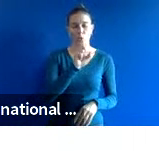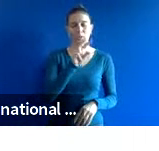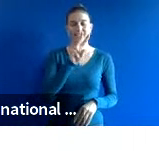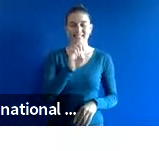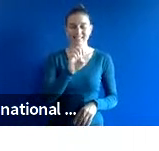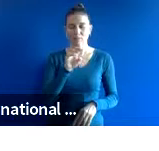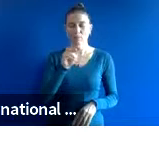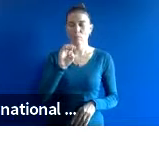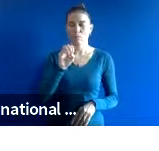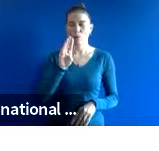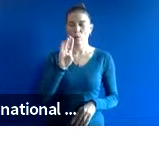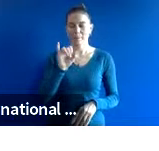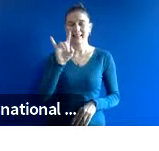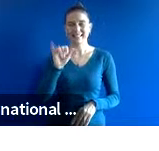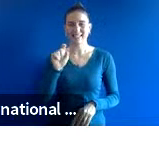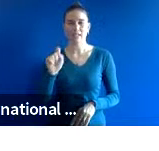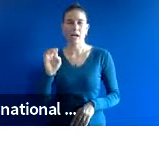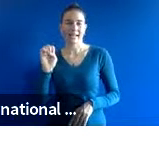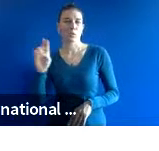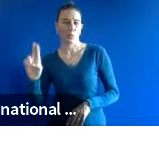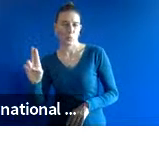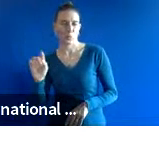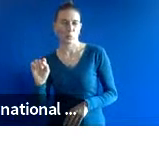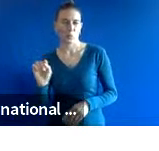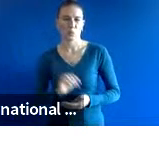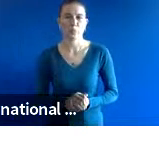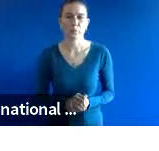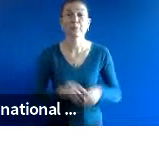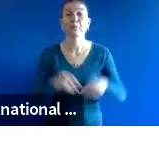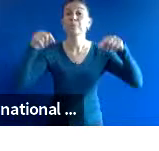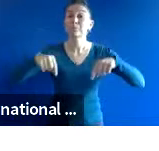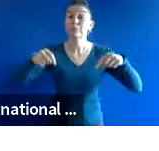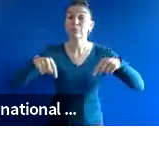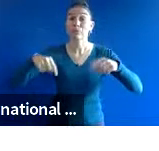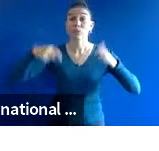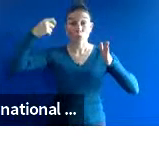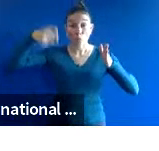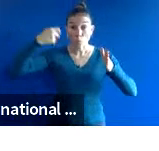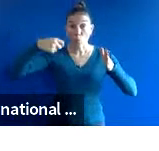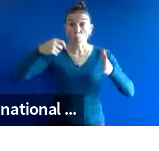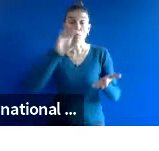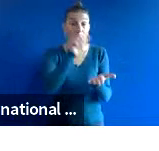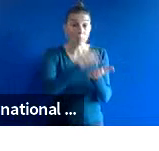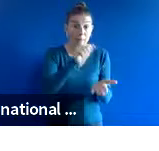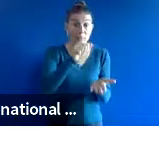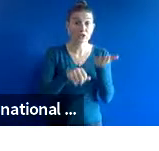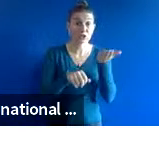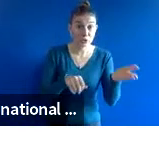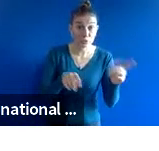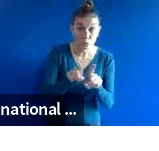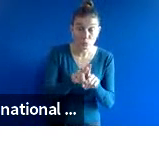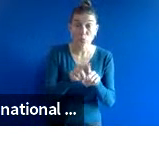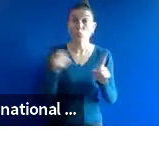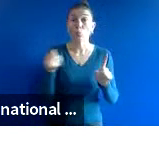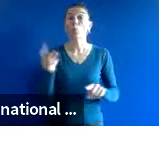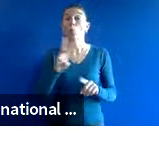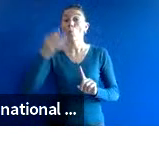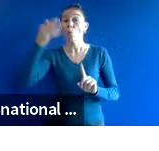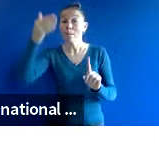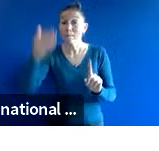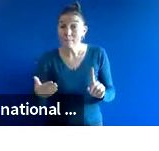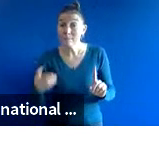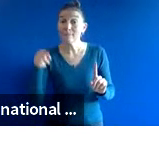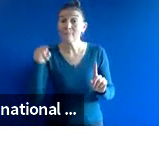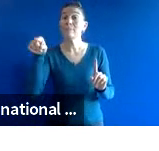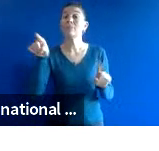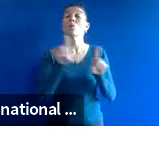will also publish there the recording of today and also publish the reports on our website, but also ESN will make that